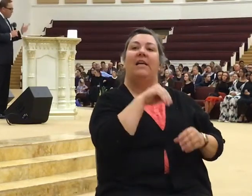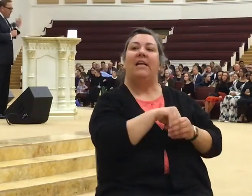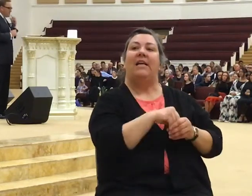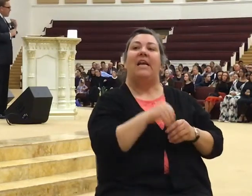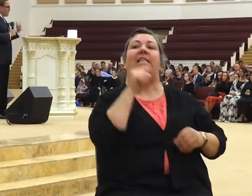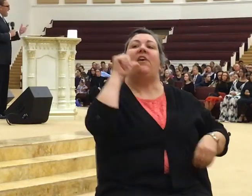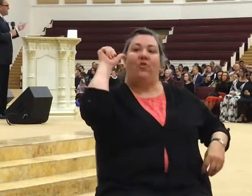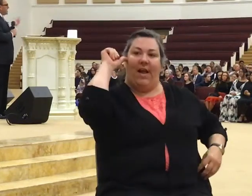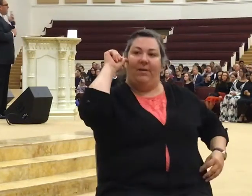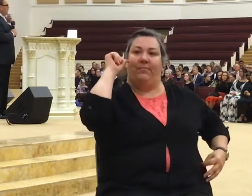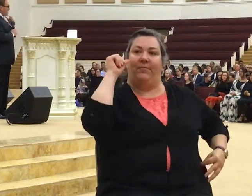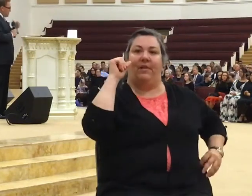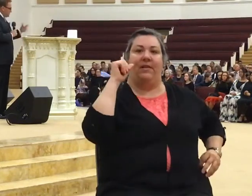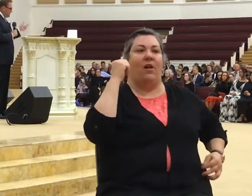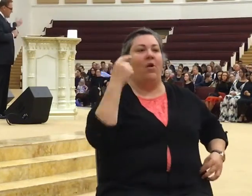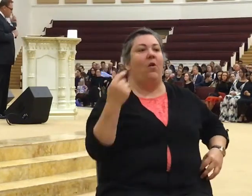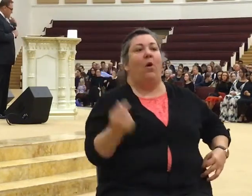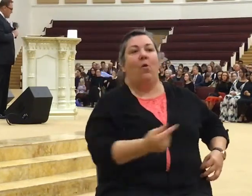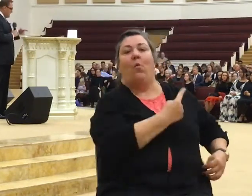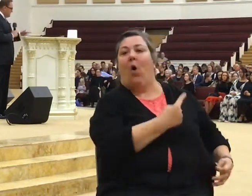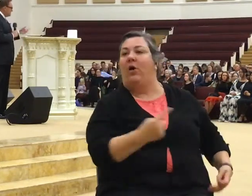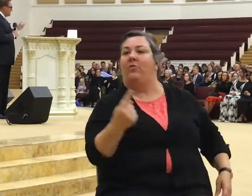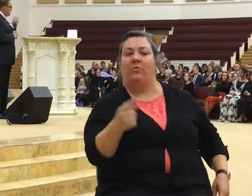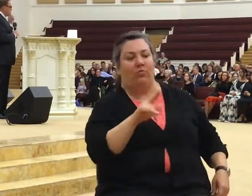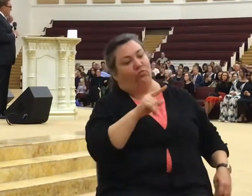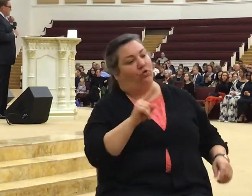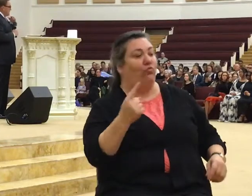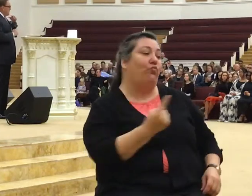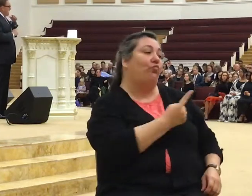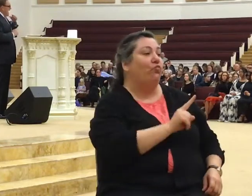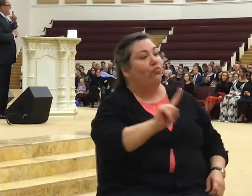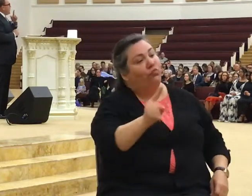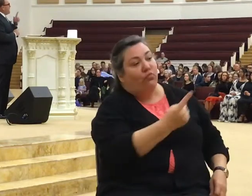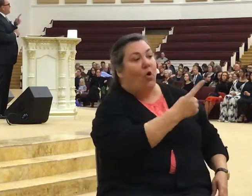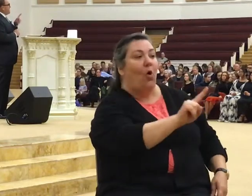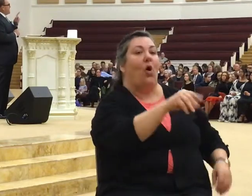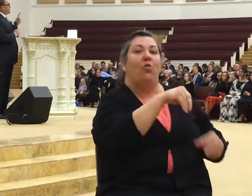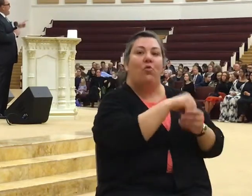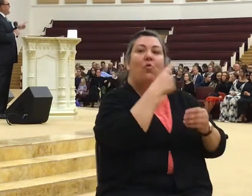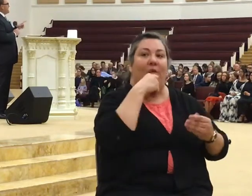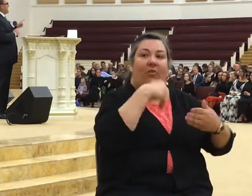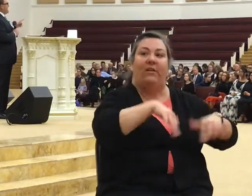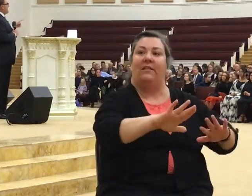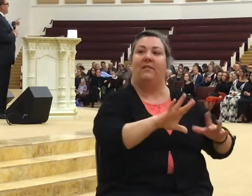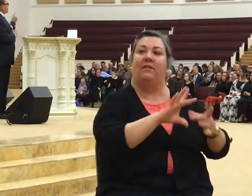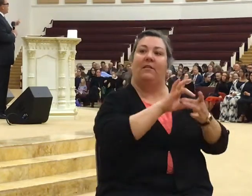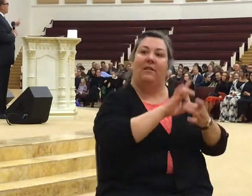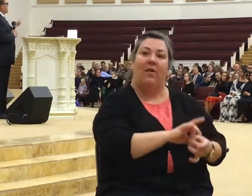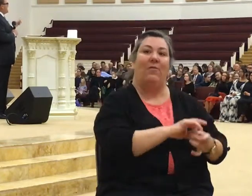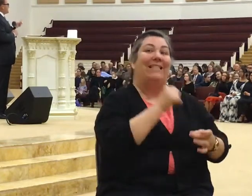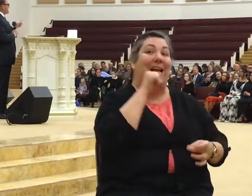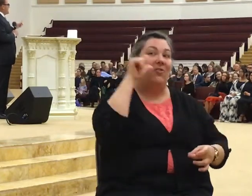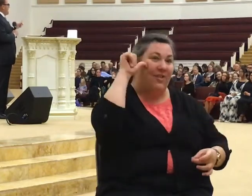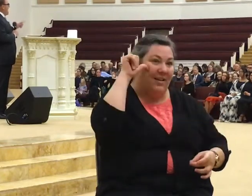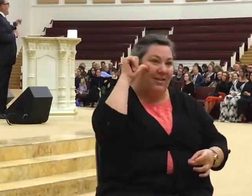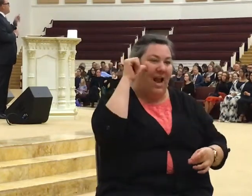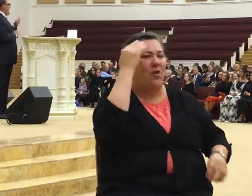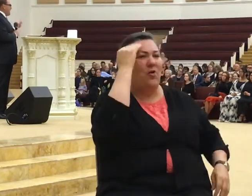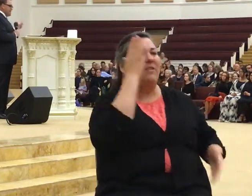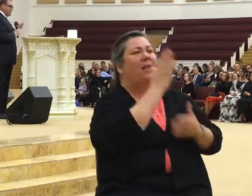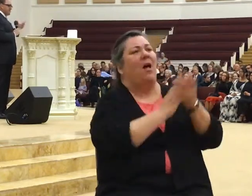They were wandering around in a wilderness of yesterday. I know people that get trapped in good